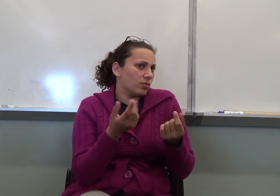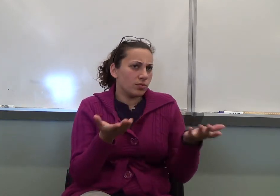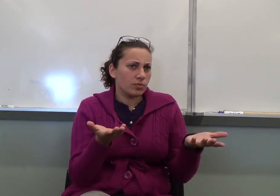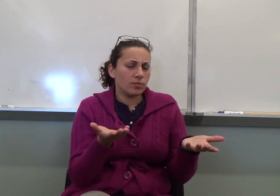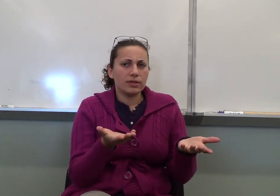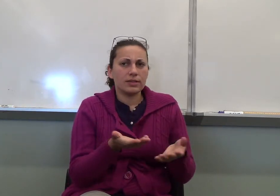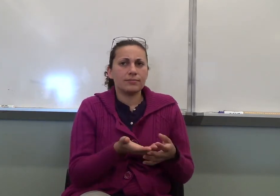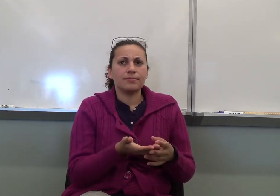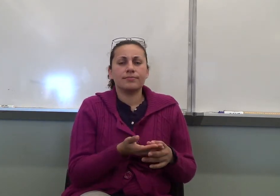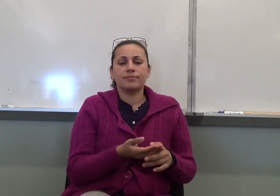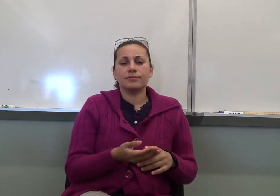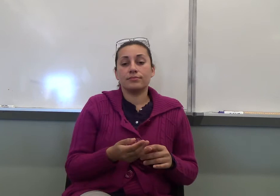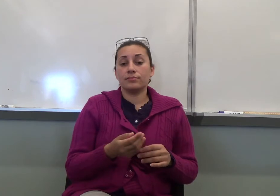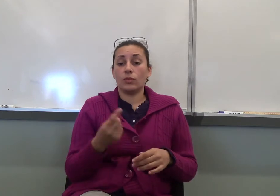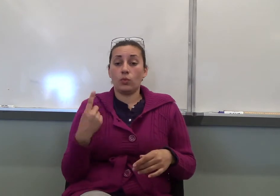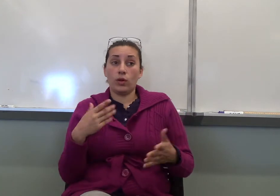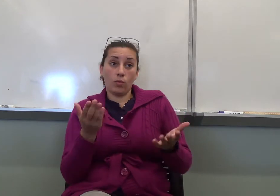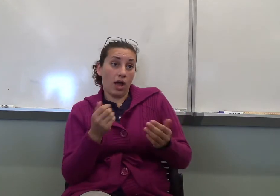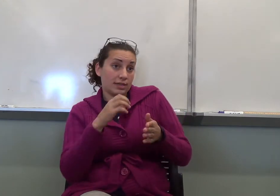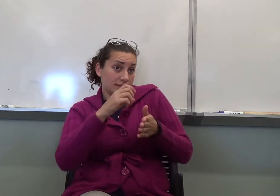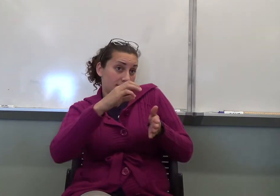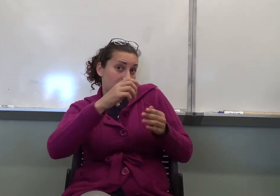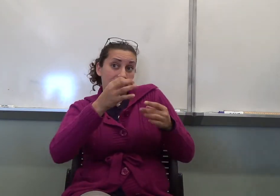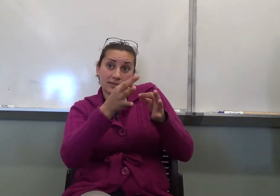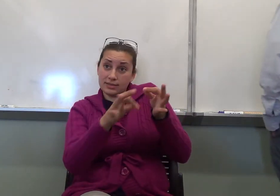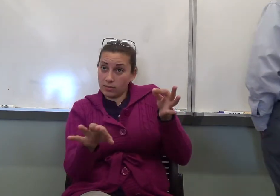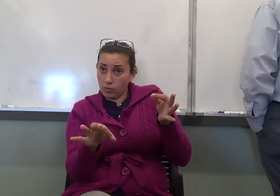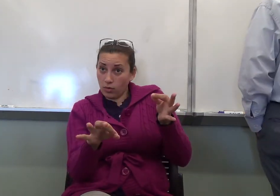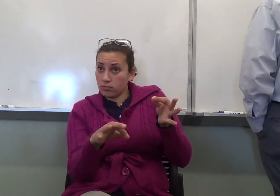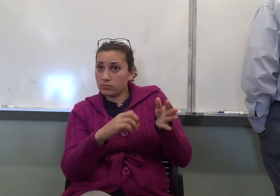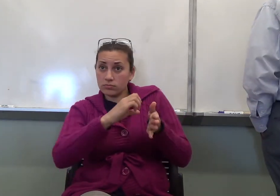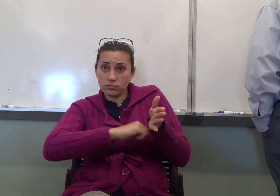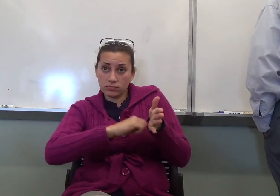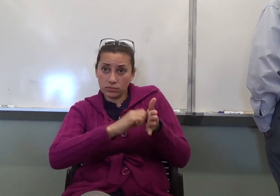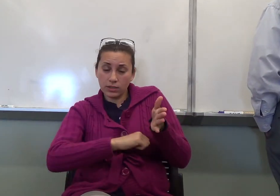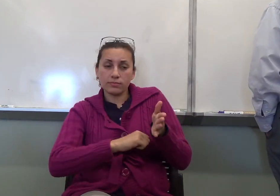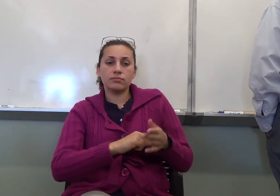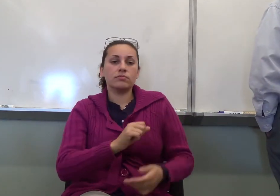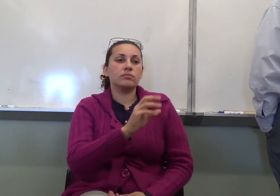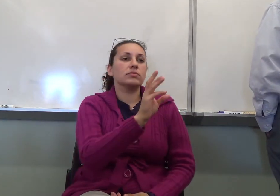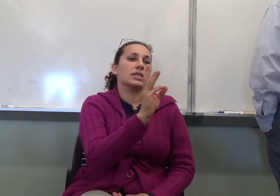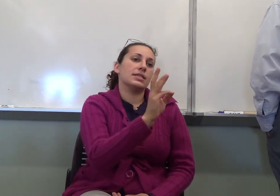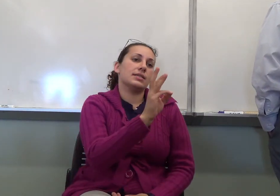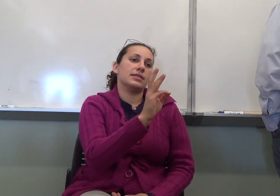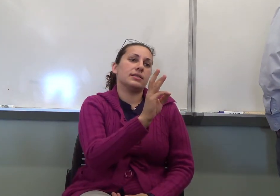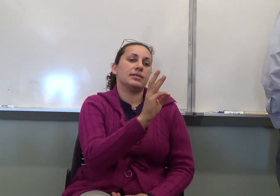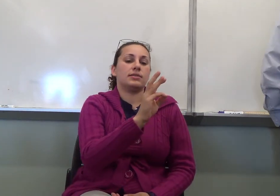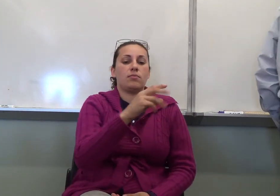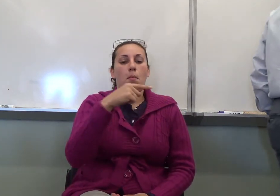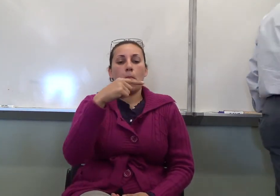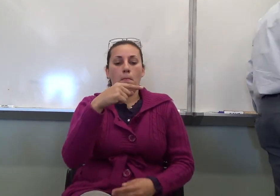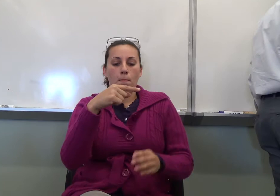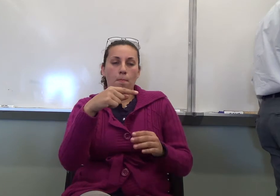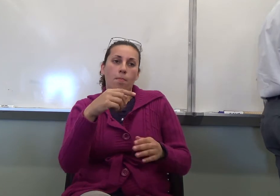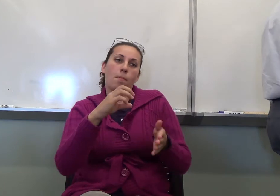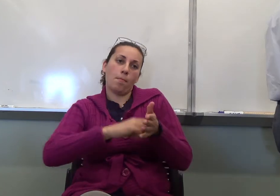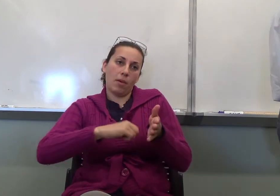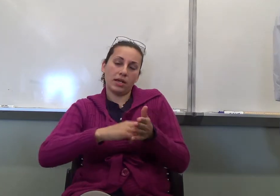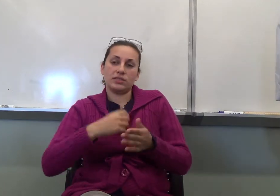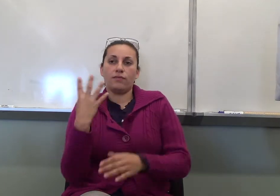If we want to do a very simple subtraction problem, let's say we want to do 6 minus 4. Well, we memorize subtraction tables, so